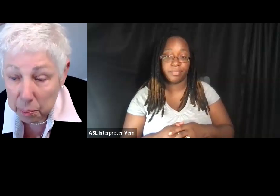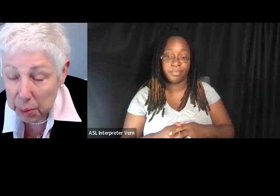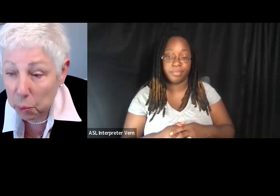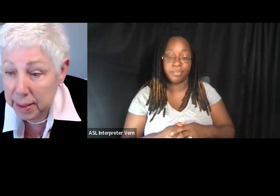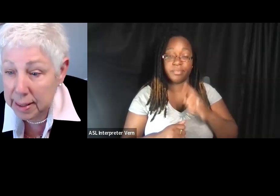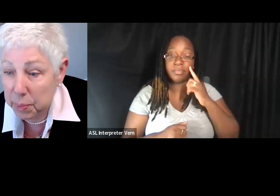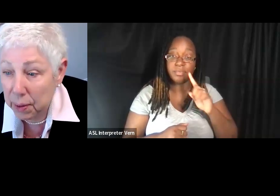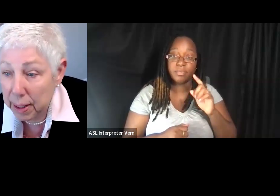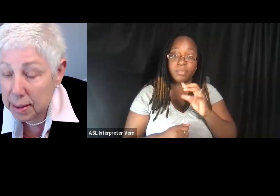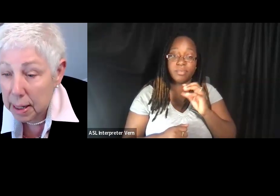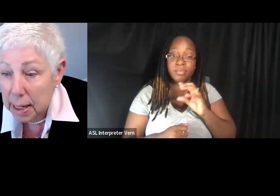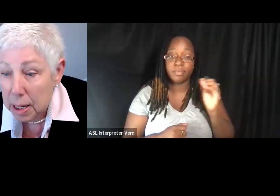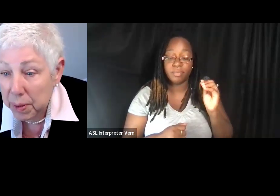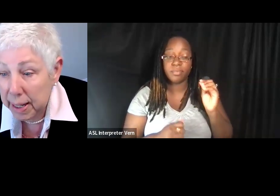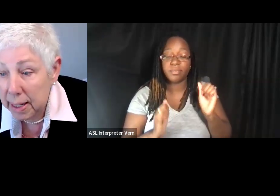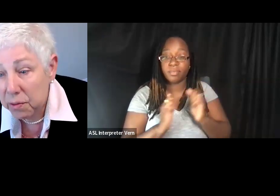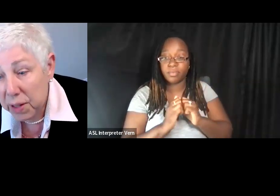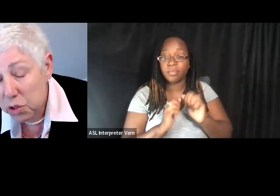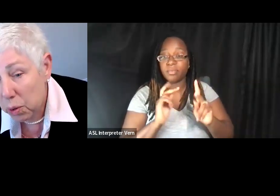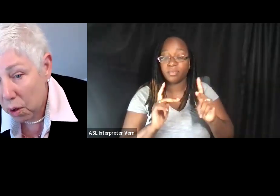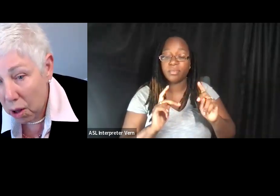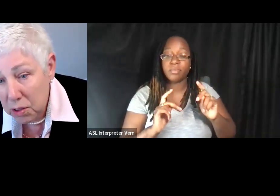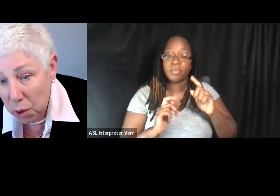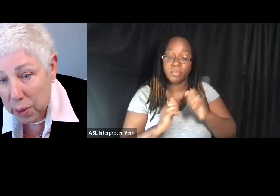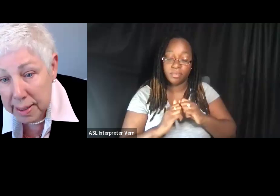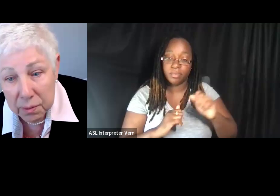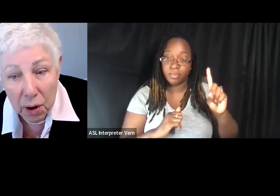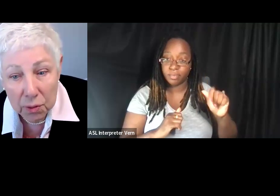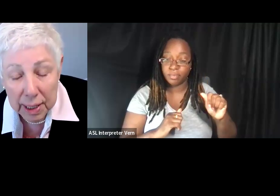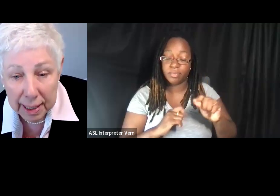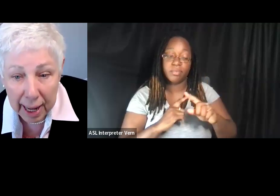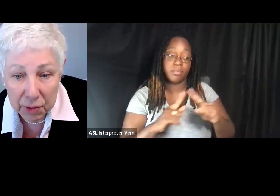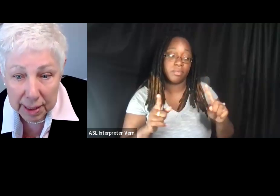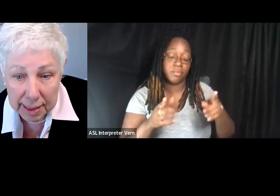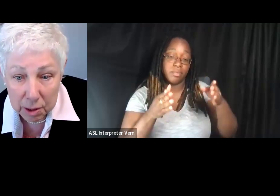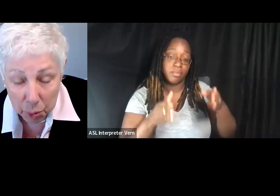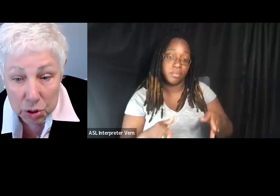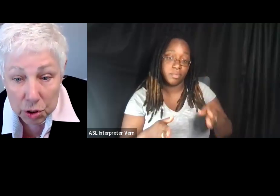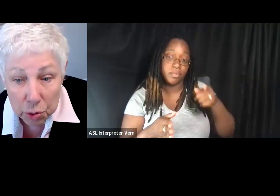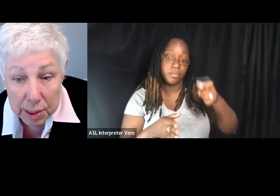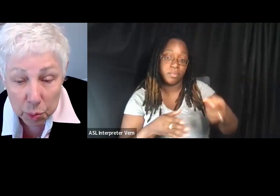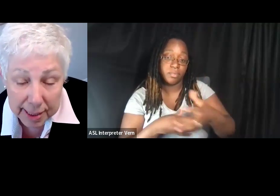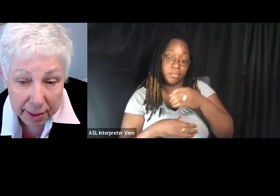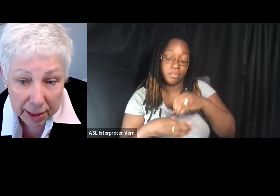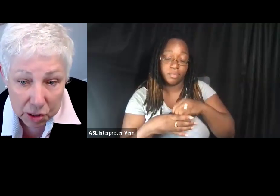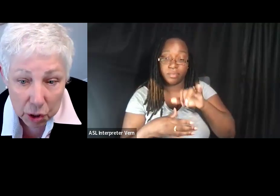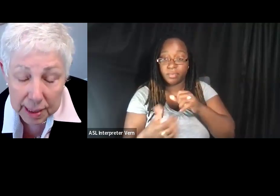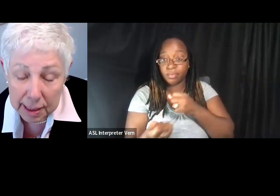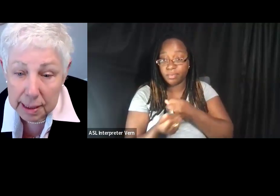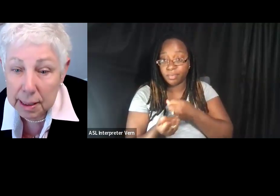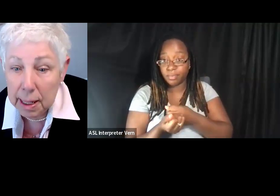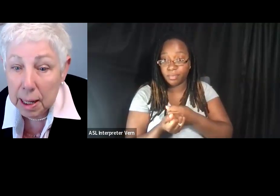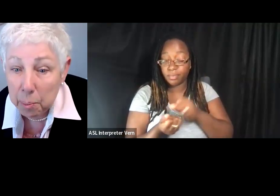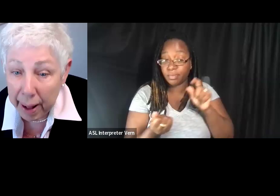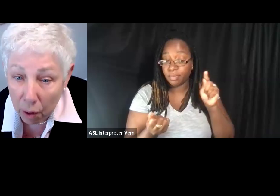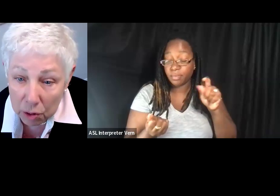with people with disabilities. But the individual also is involved in advocacy. The person who is receiving